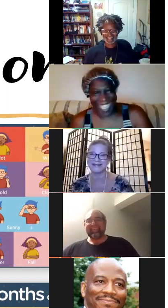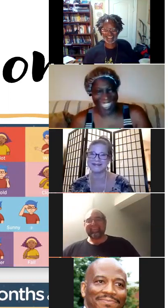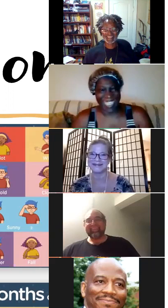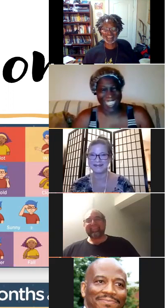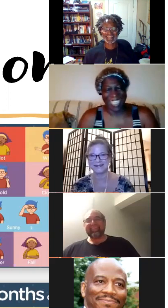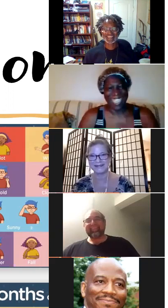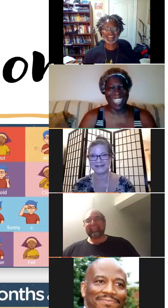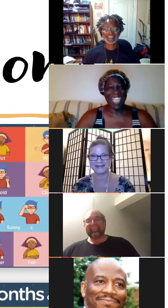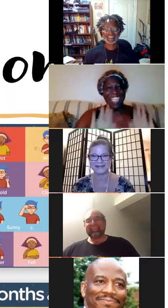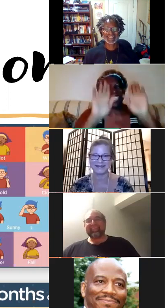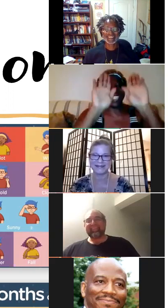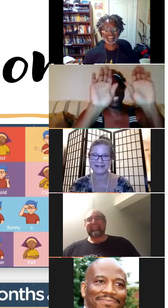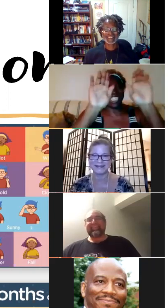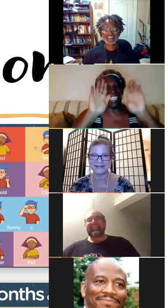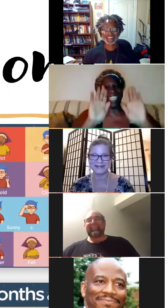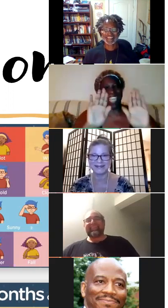it.